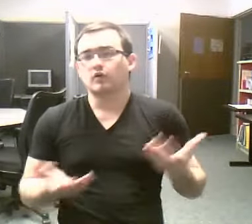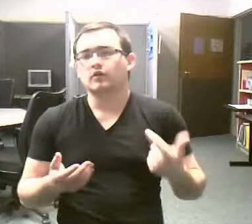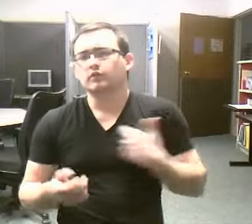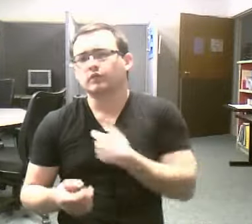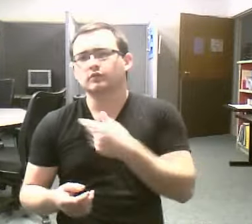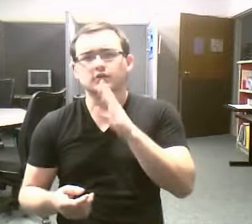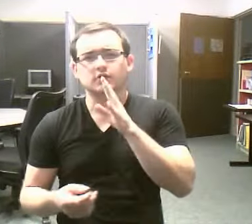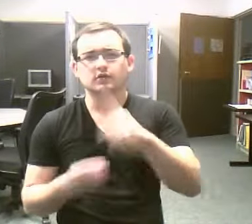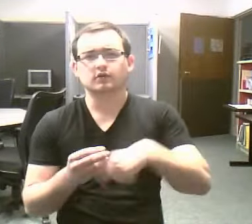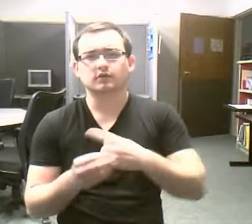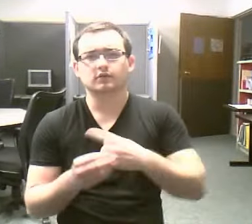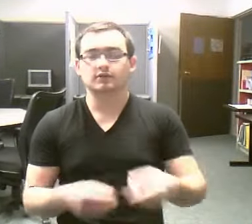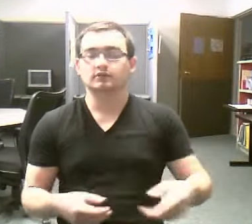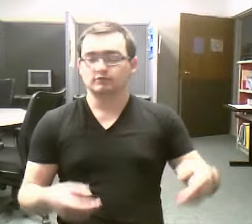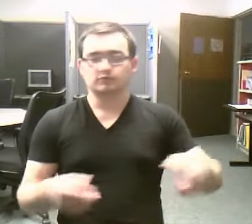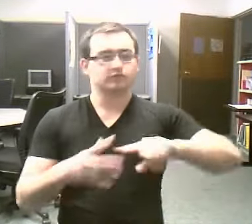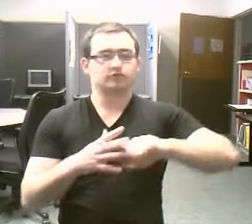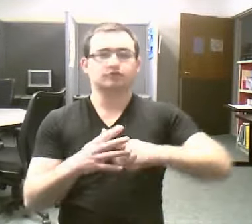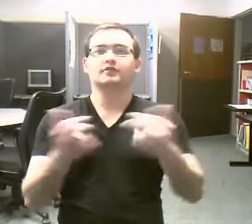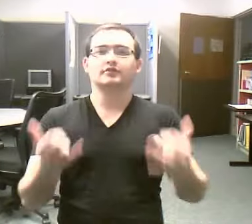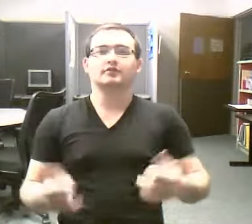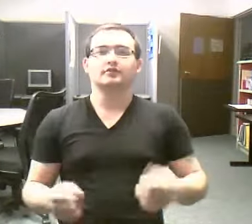ahead and get to business. You got natural numbers.